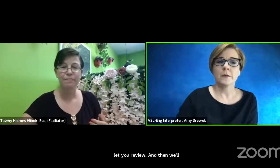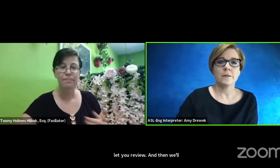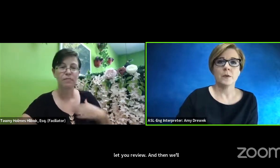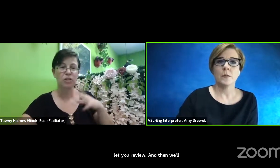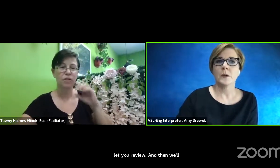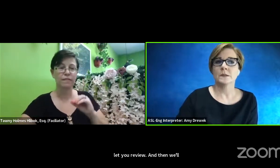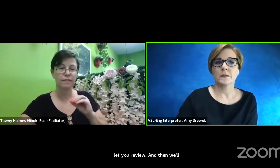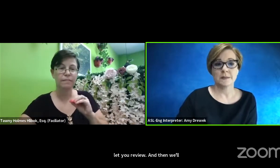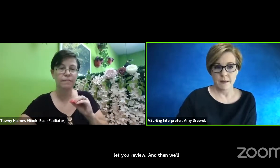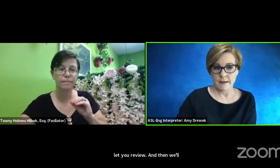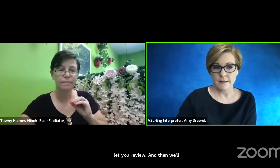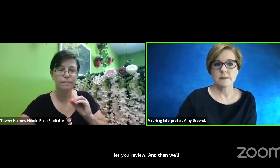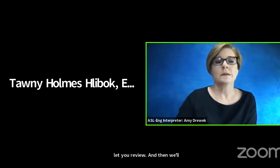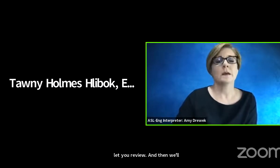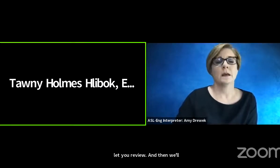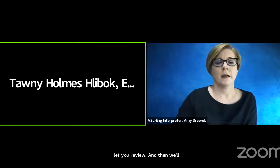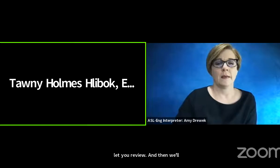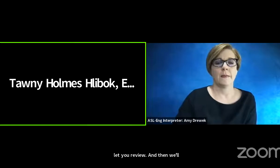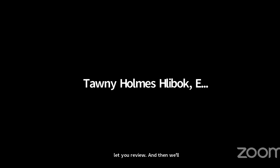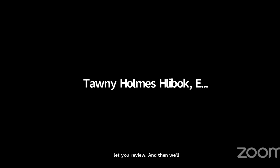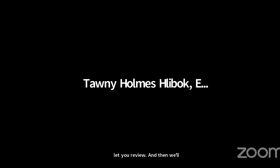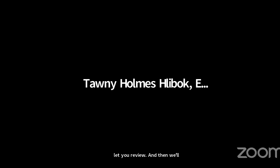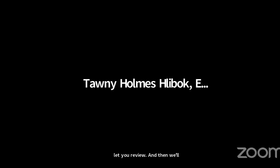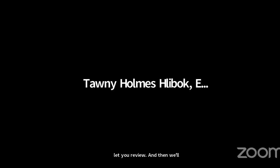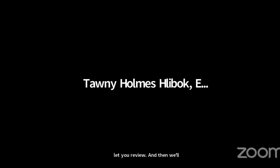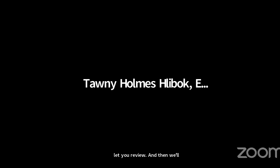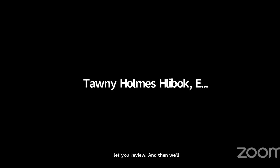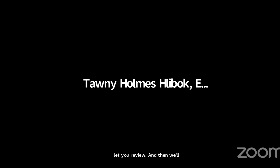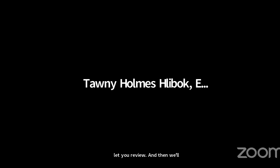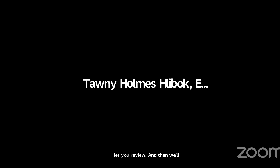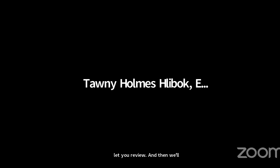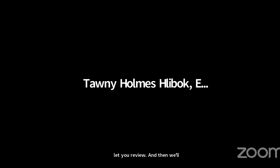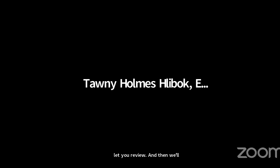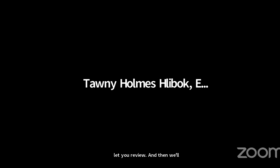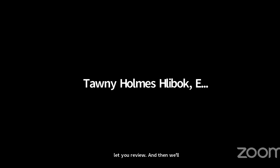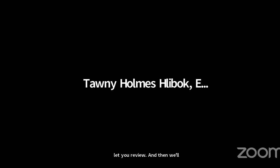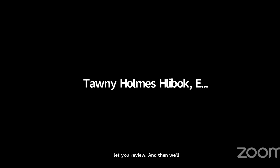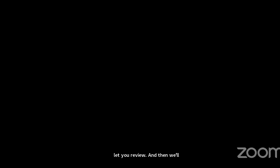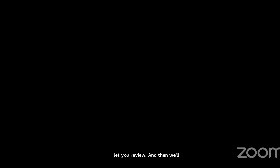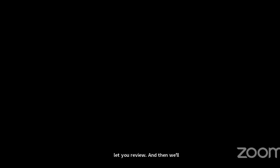to quickly review what's on the slides, and then I will summarize them.